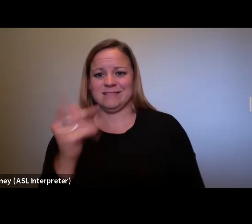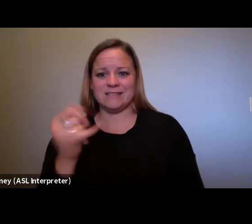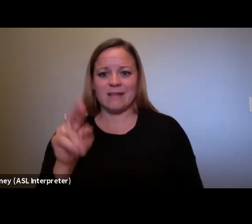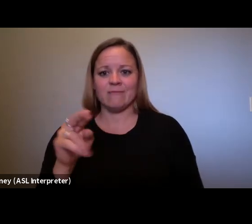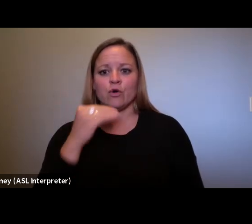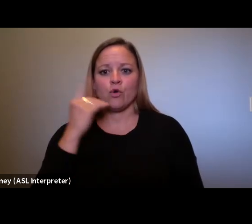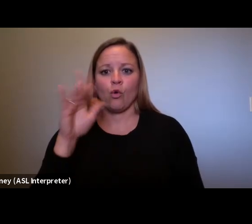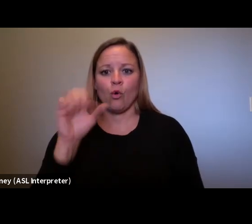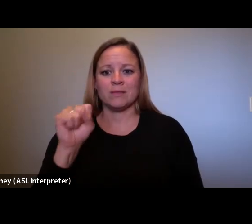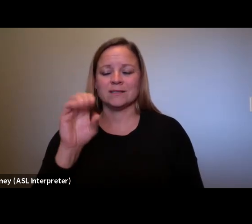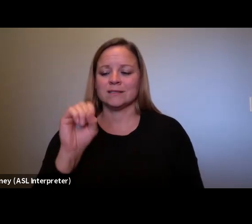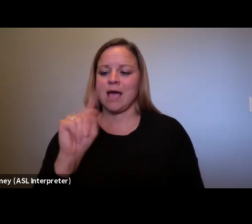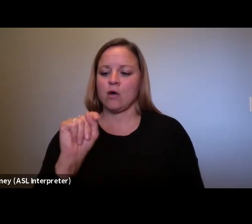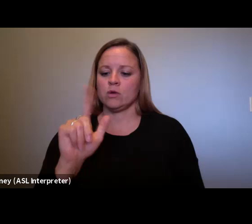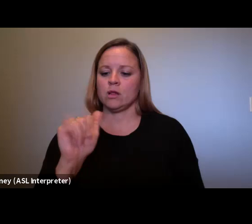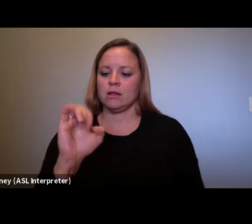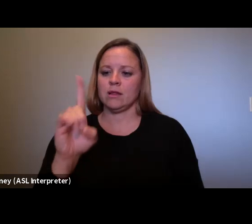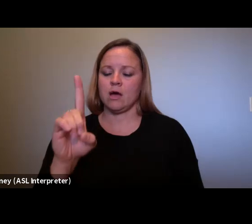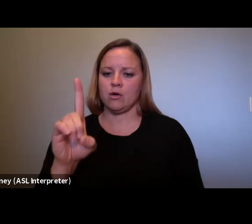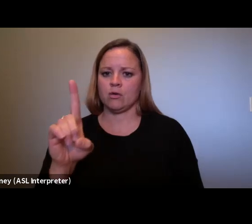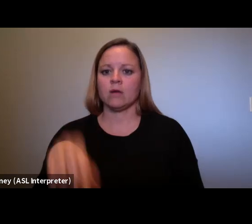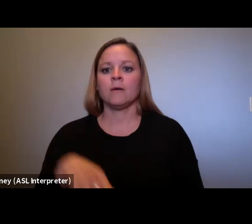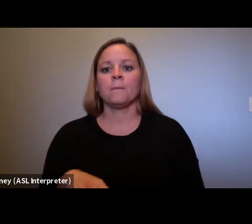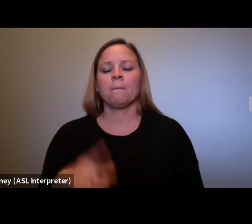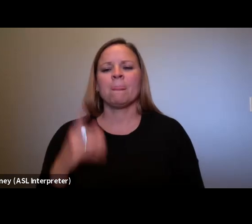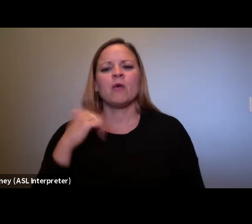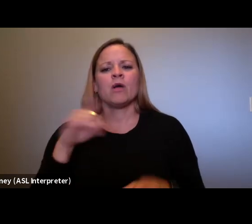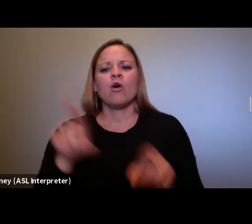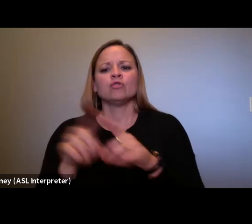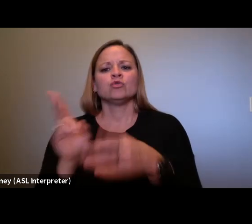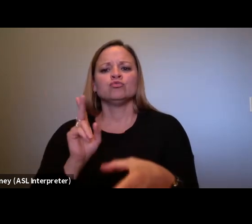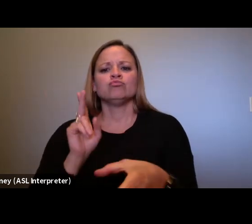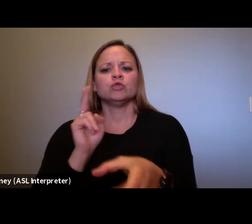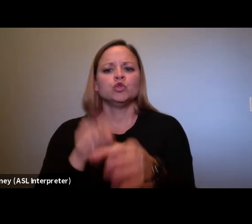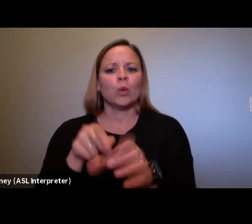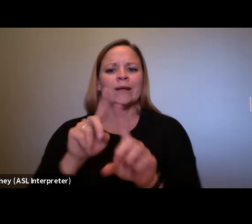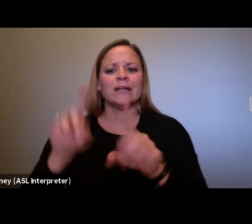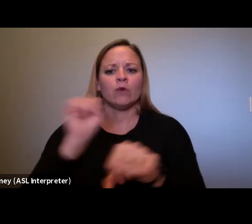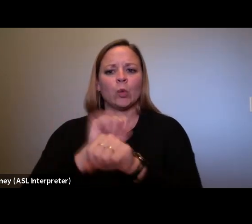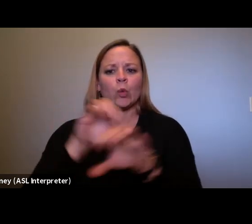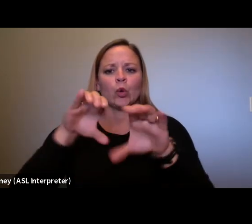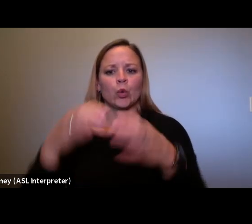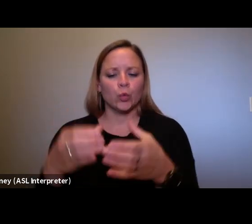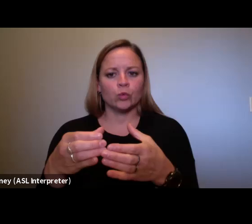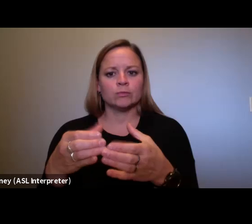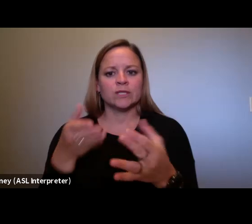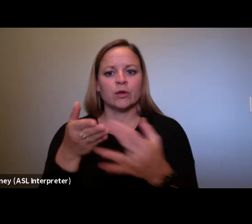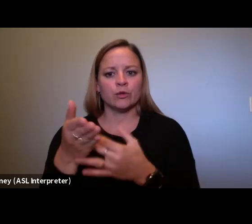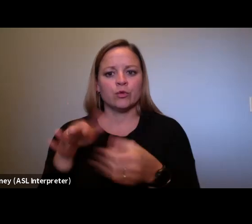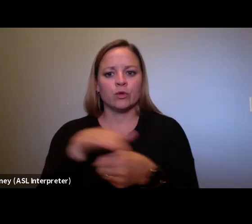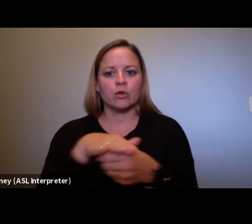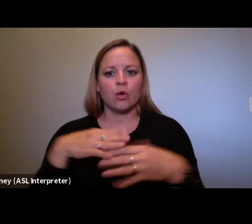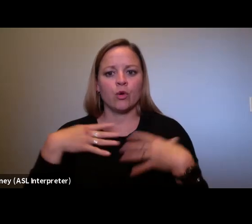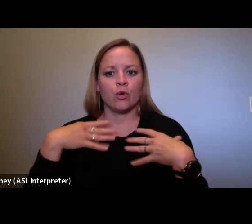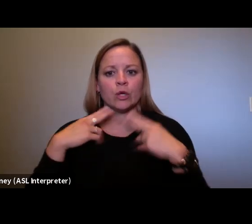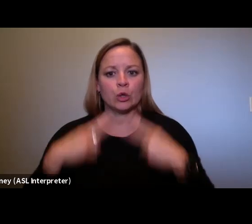also been able to join different types of work groups through our local human services